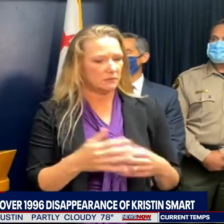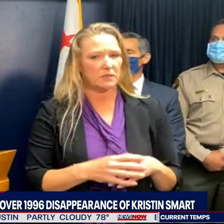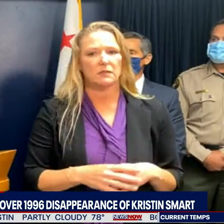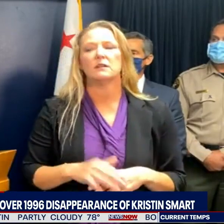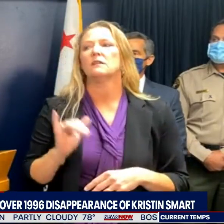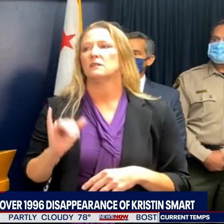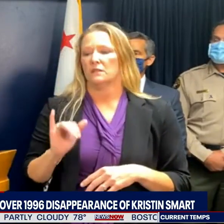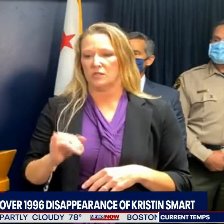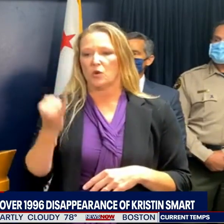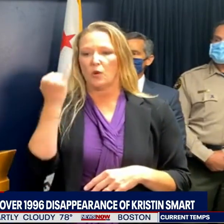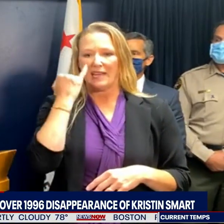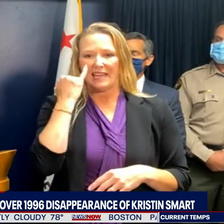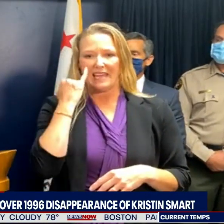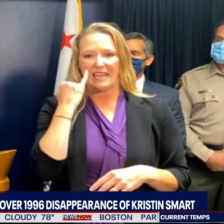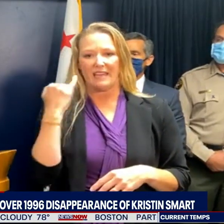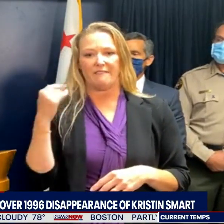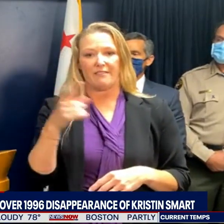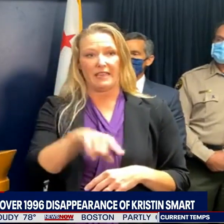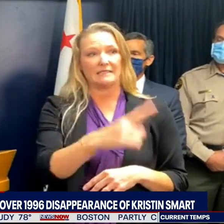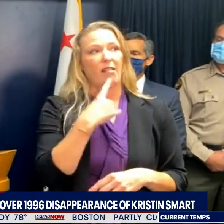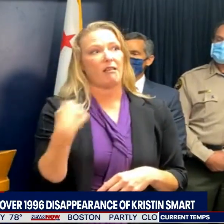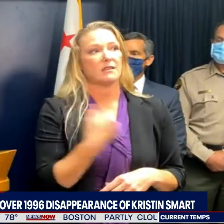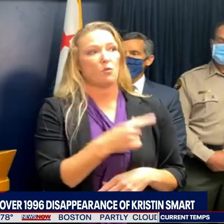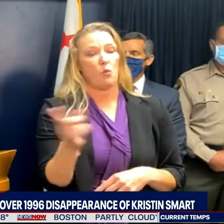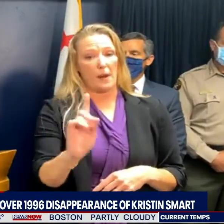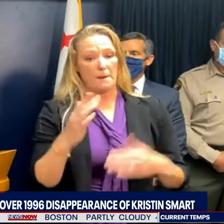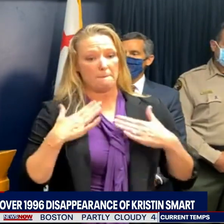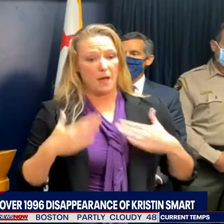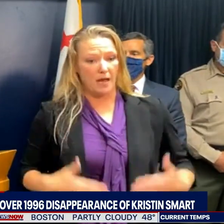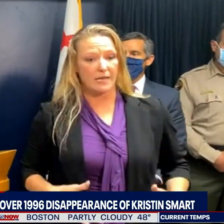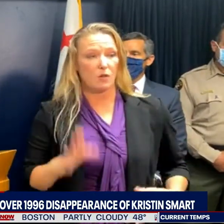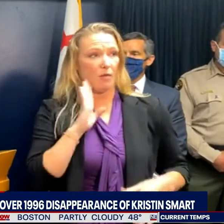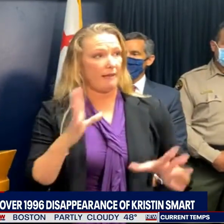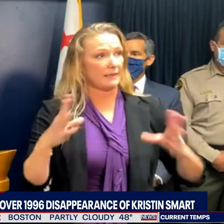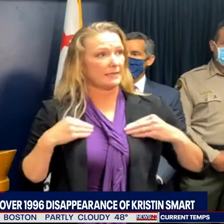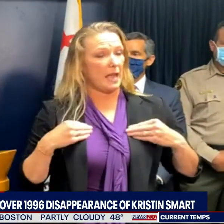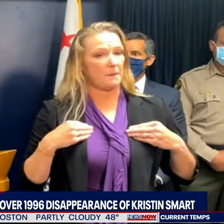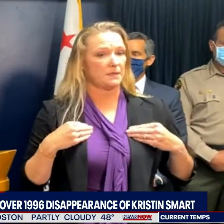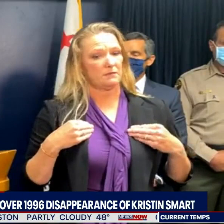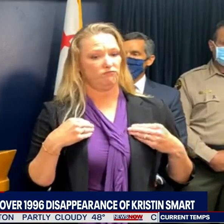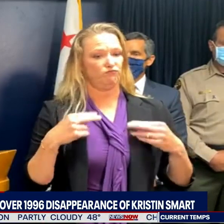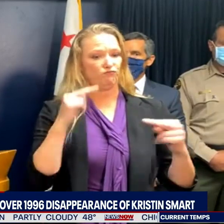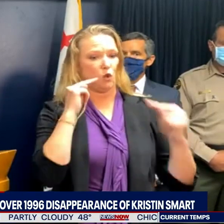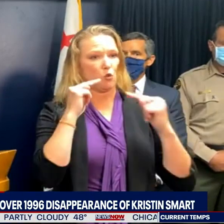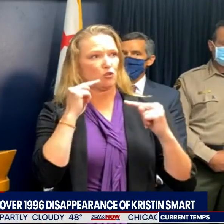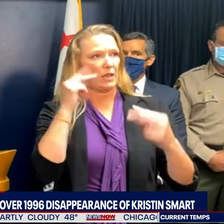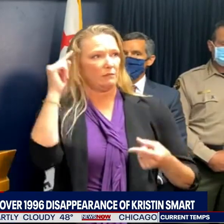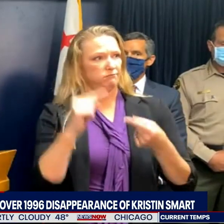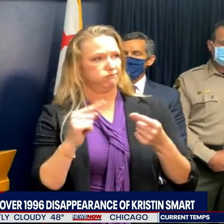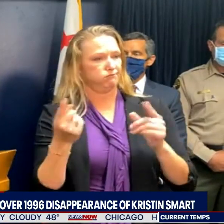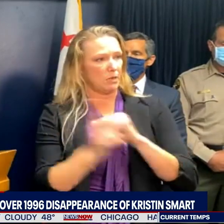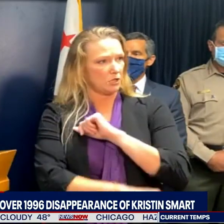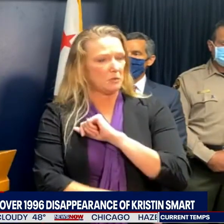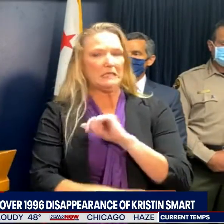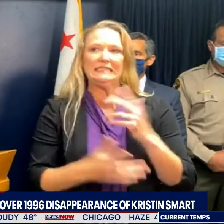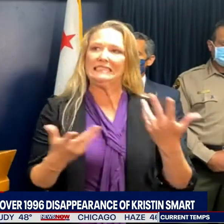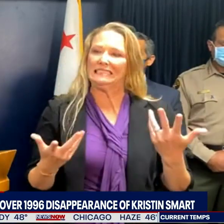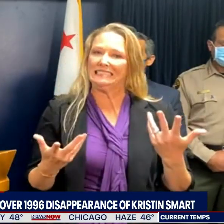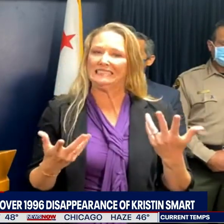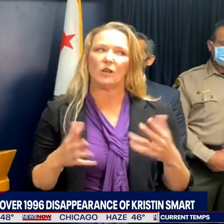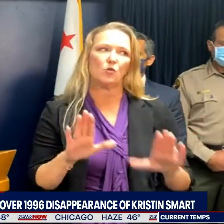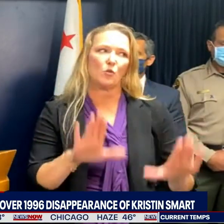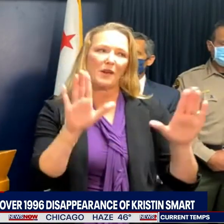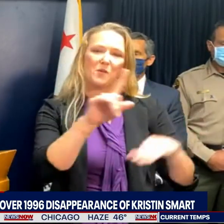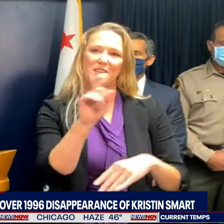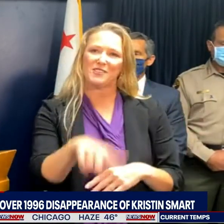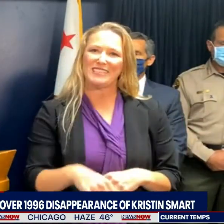for giving us the location of Kristin's remains? It's an excellent question. It's premature right now to even speculate on that. We already have an